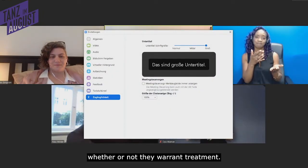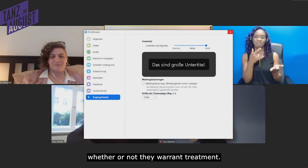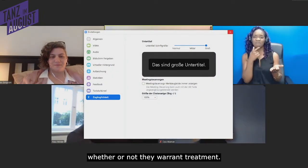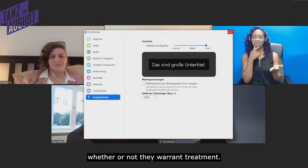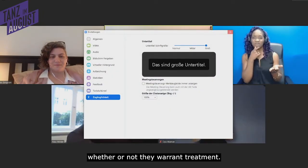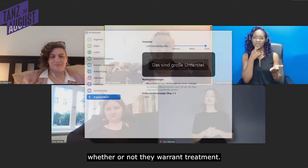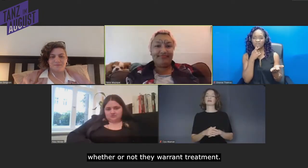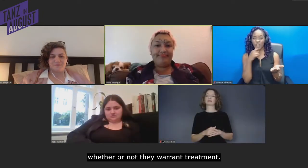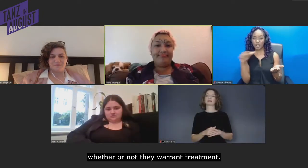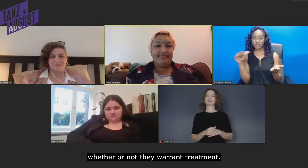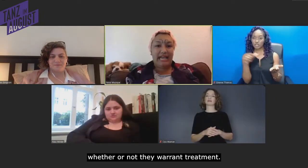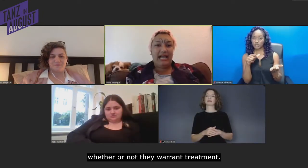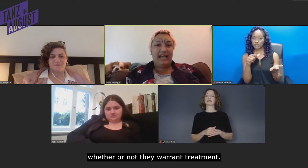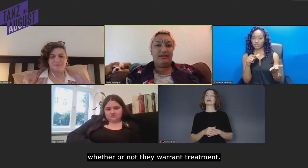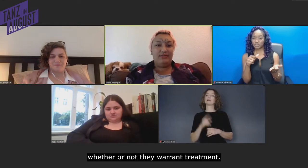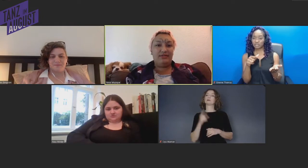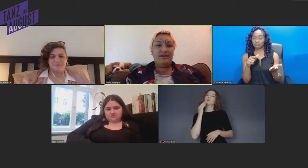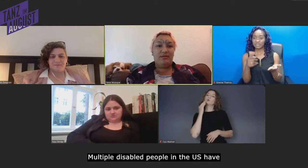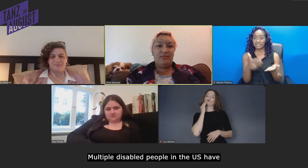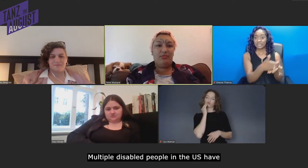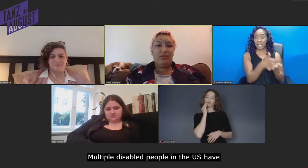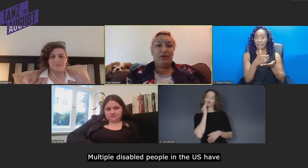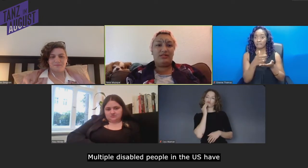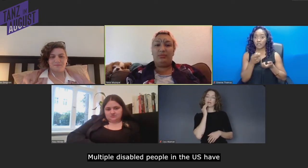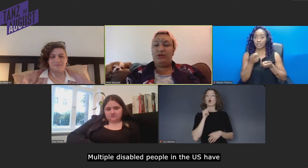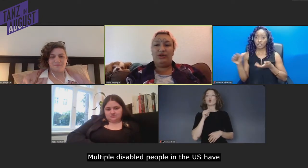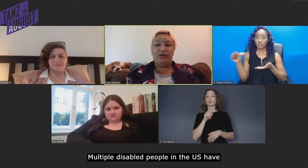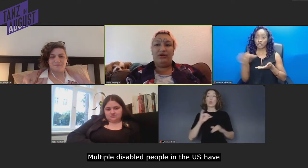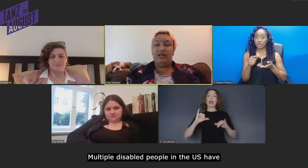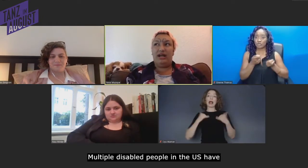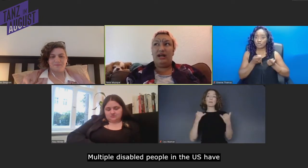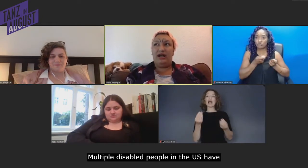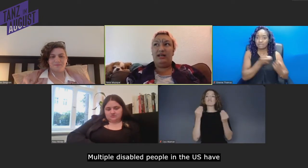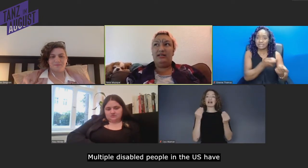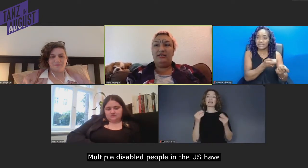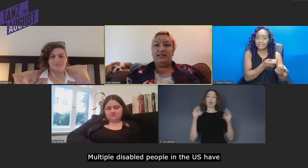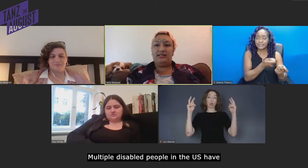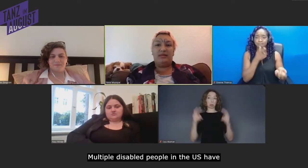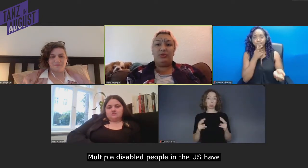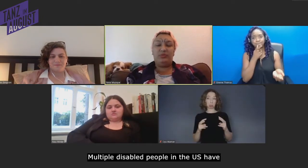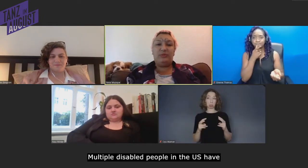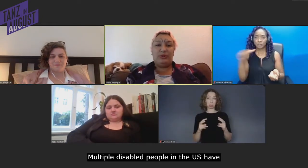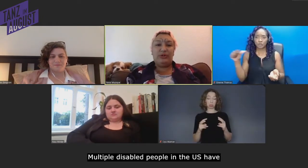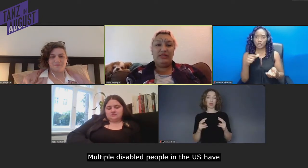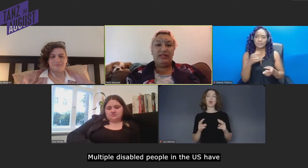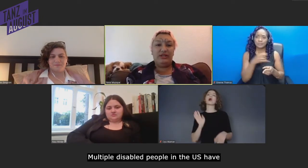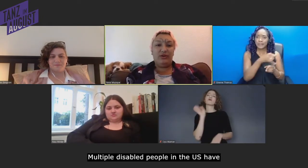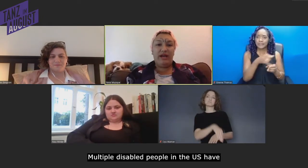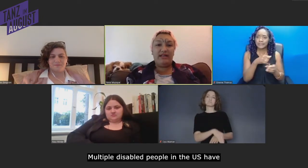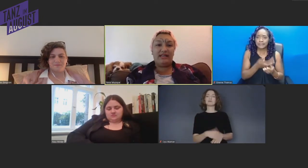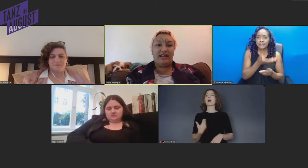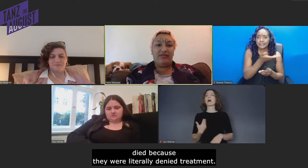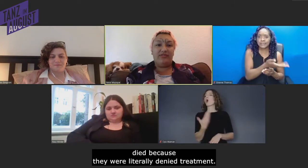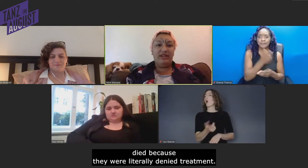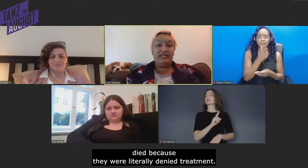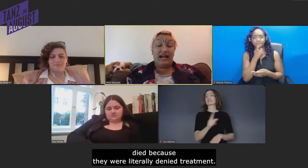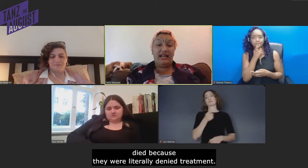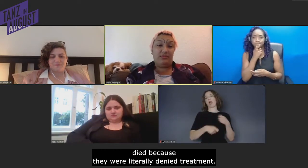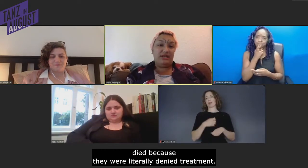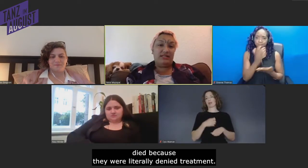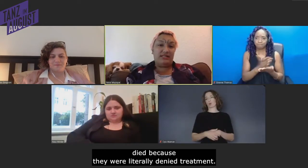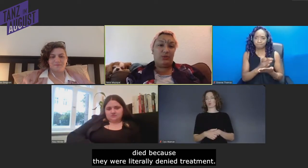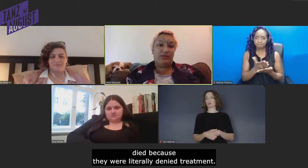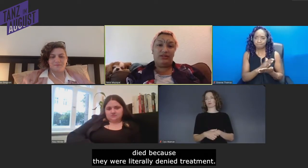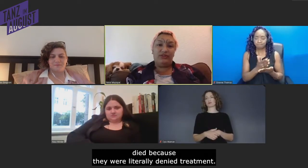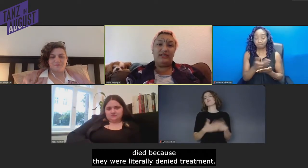warrant treatment. And multiple disabled people in the US have died